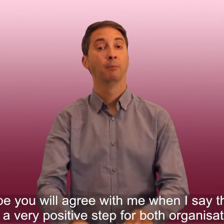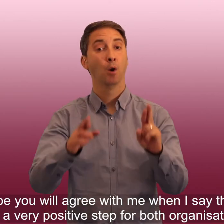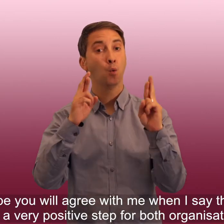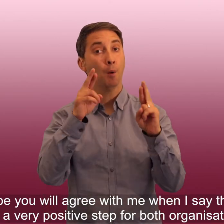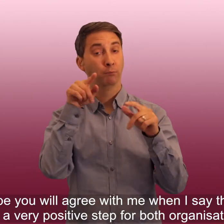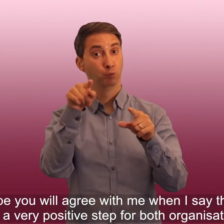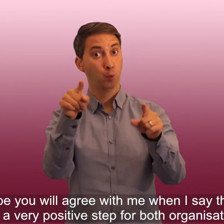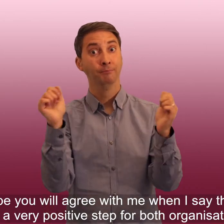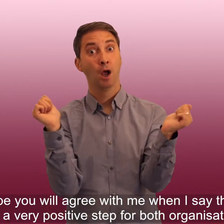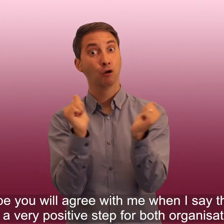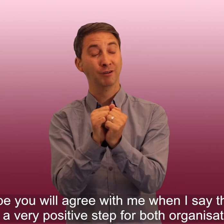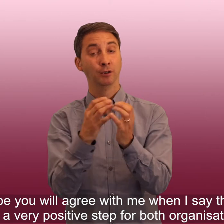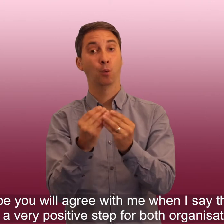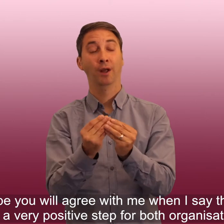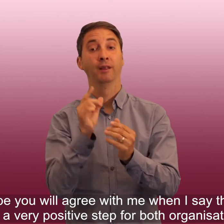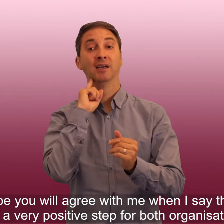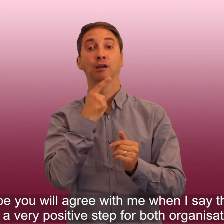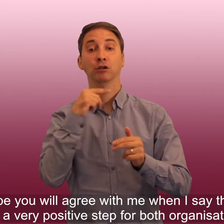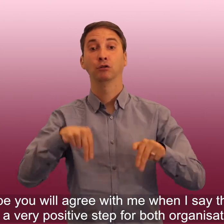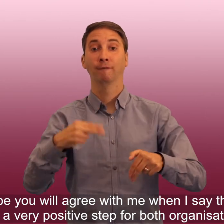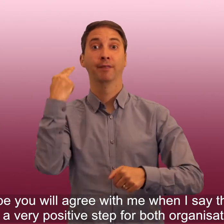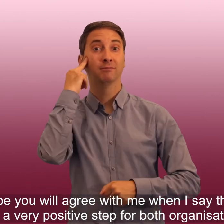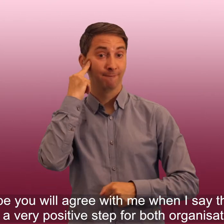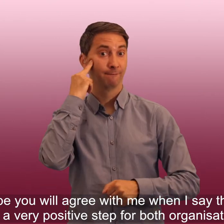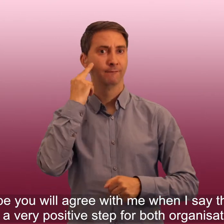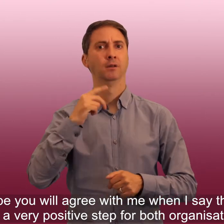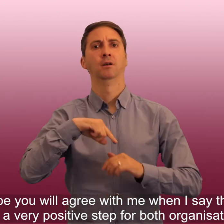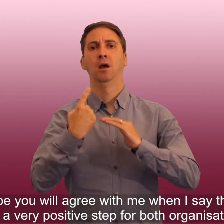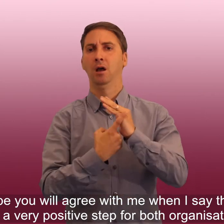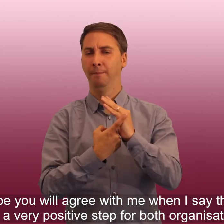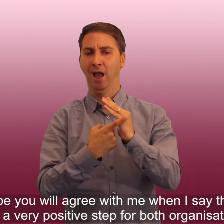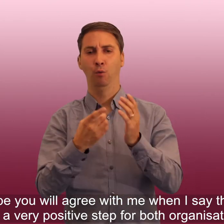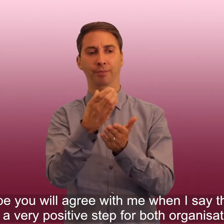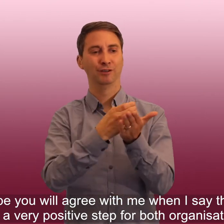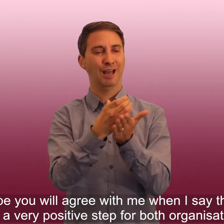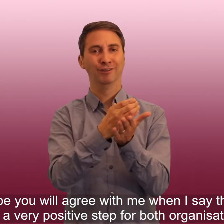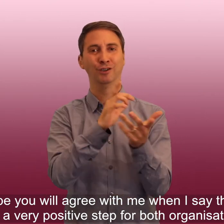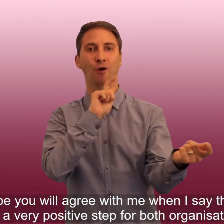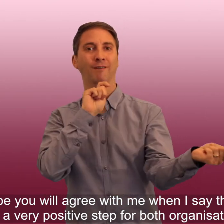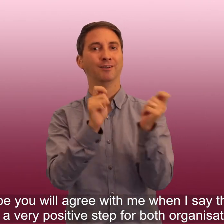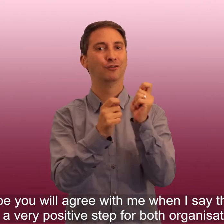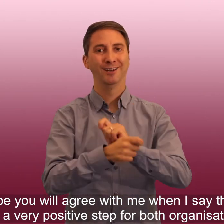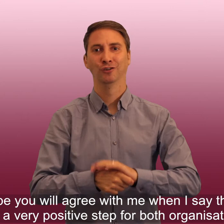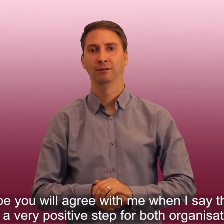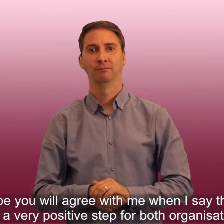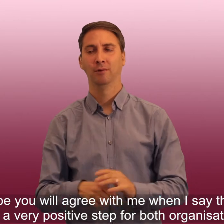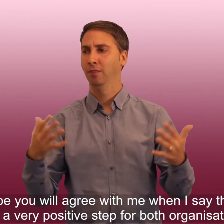I hope you will agree with me when I say that this is a very positive step for both organisations, and